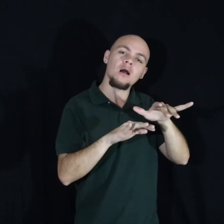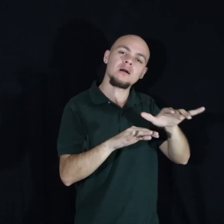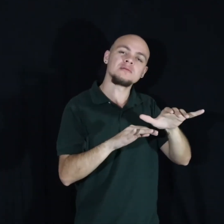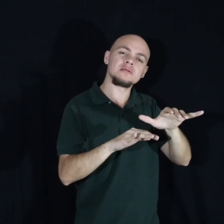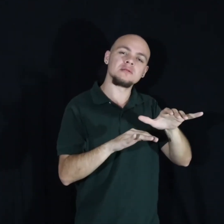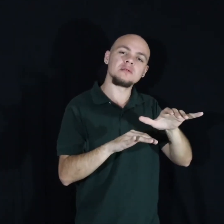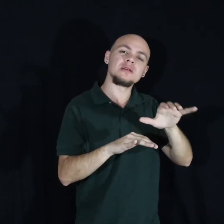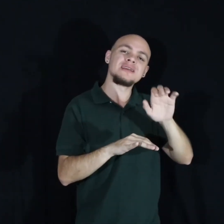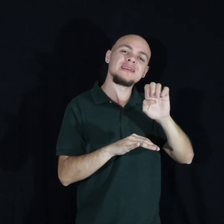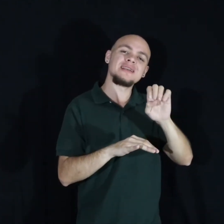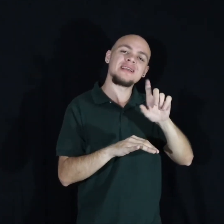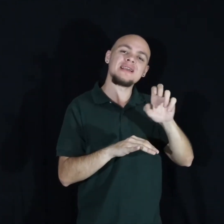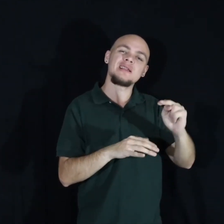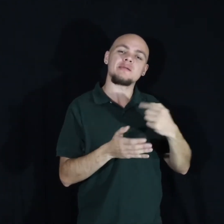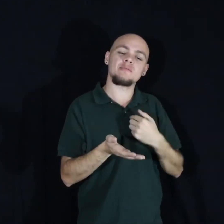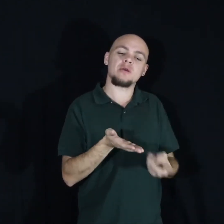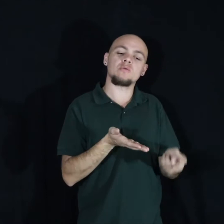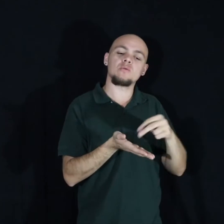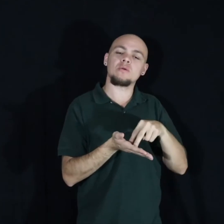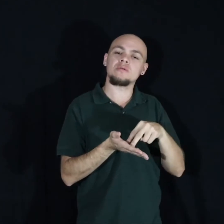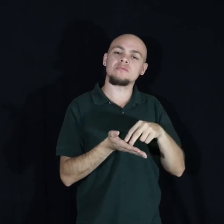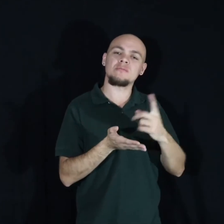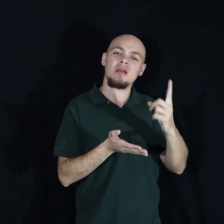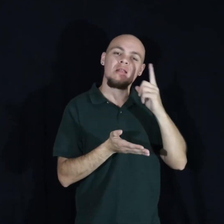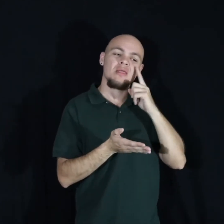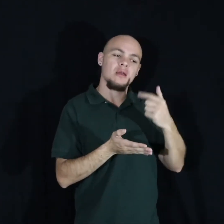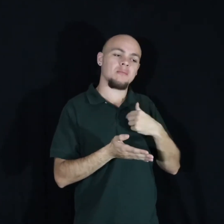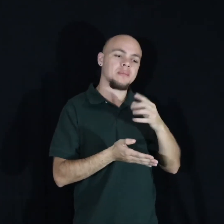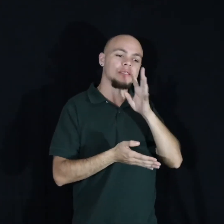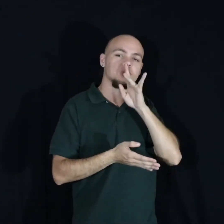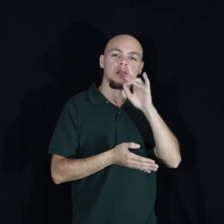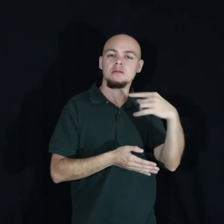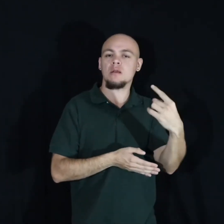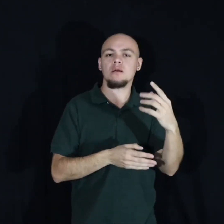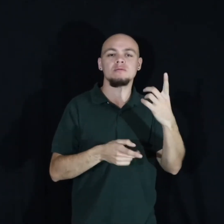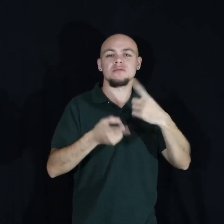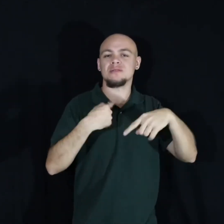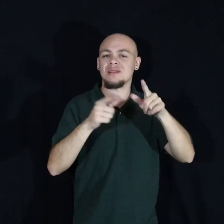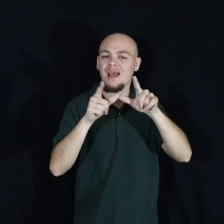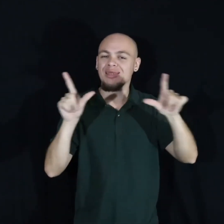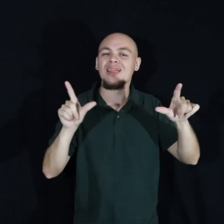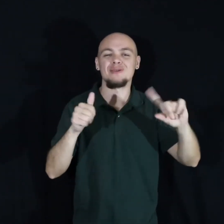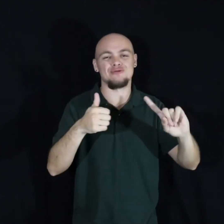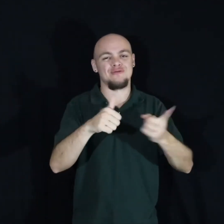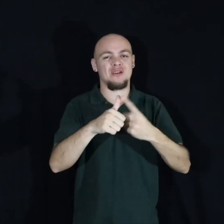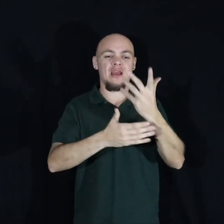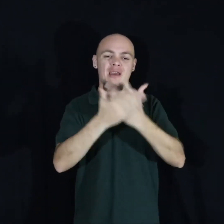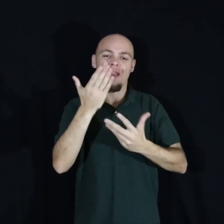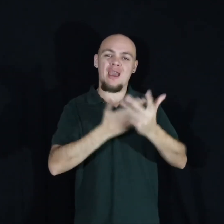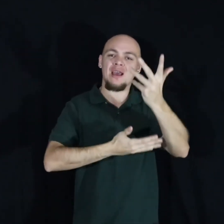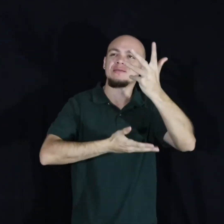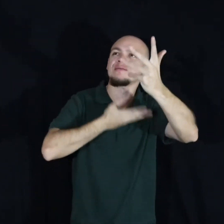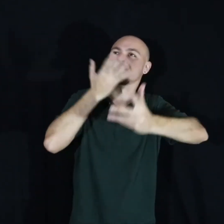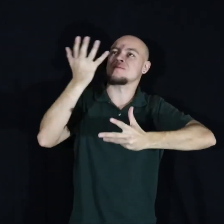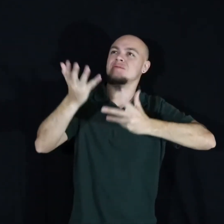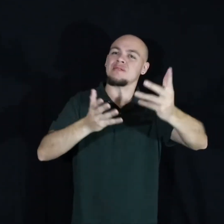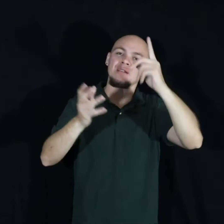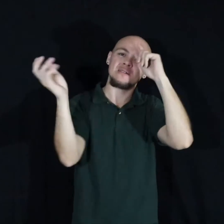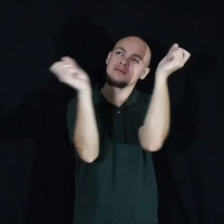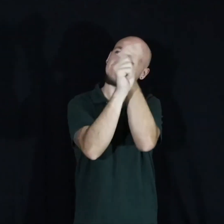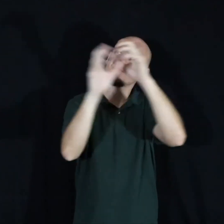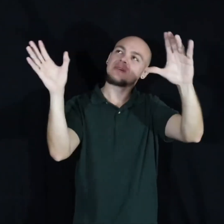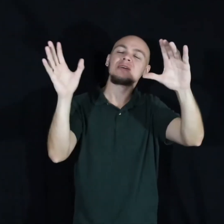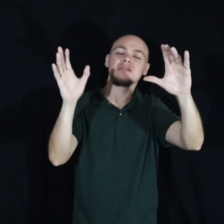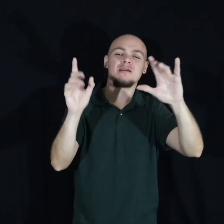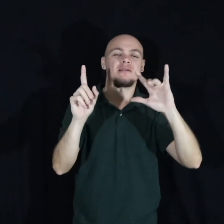of Eden I rose, but he thought me too good to just speak. He used sign language. It took hands to articulate an image that he could